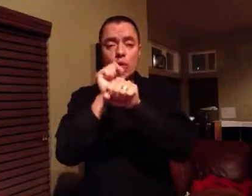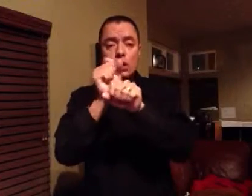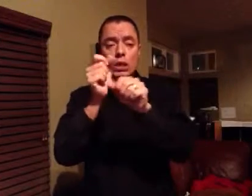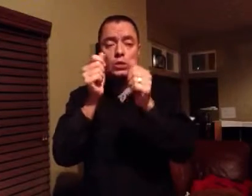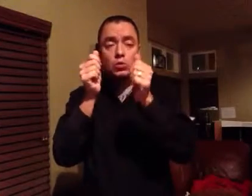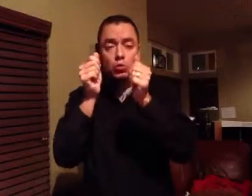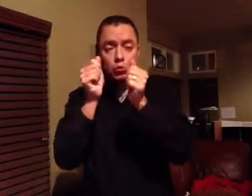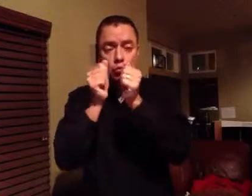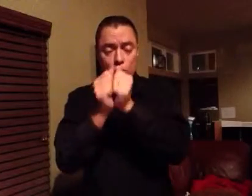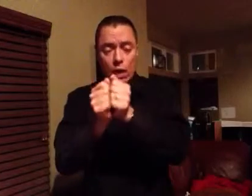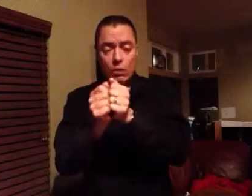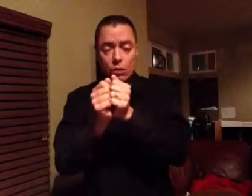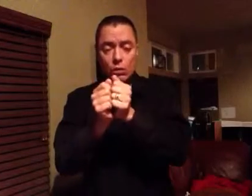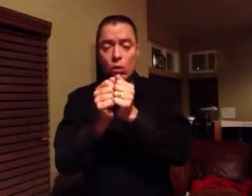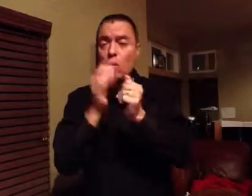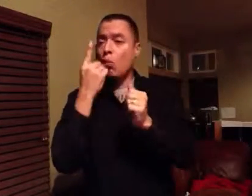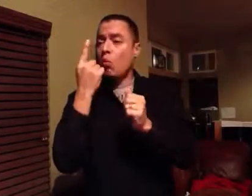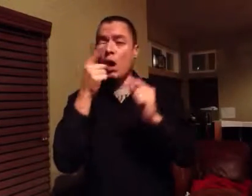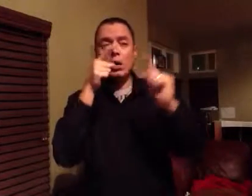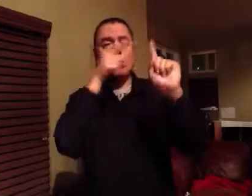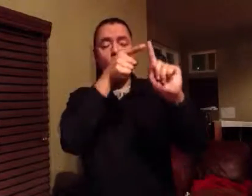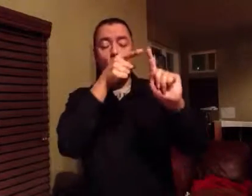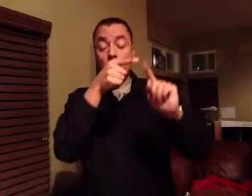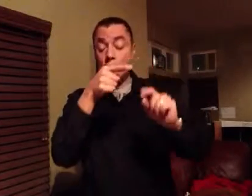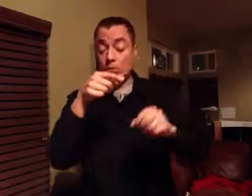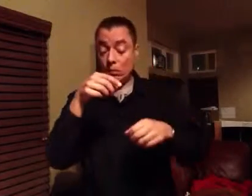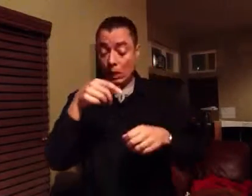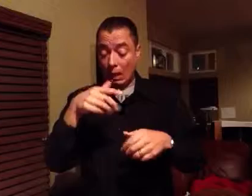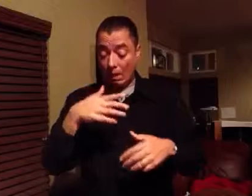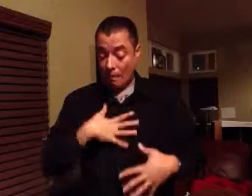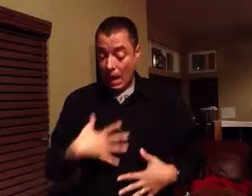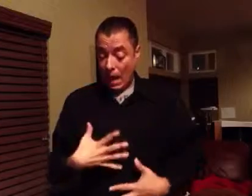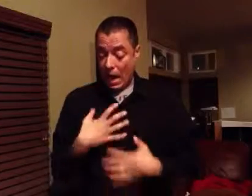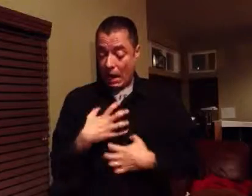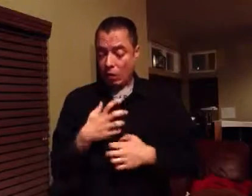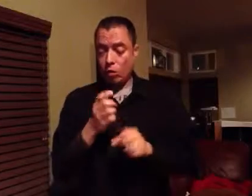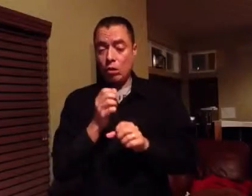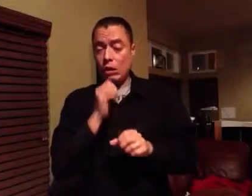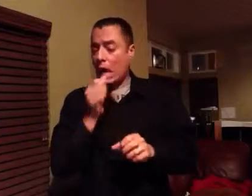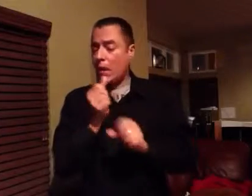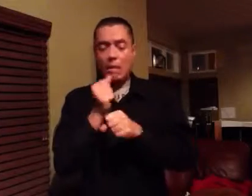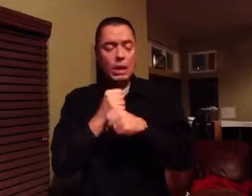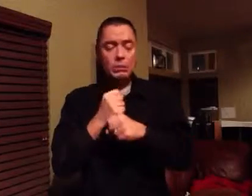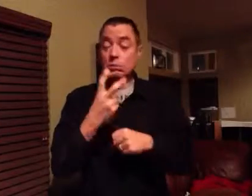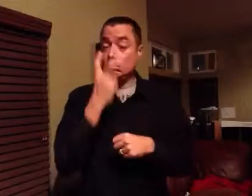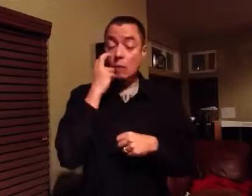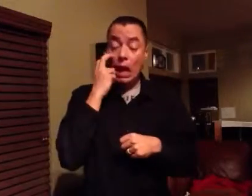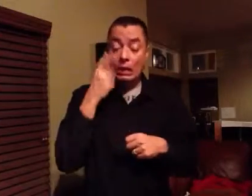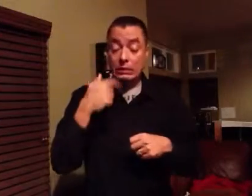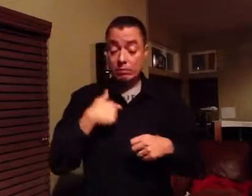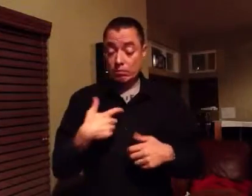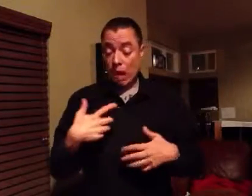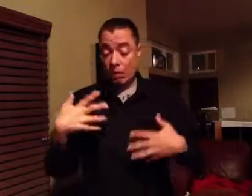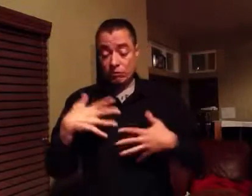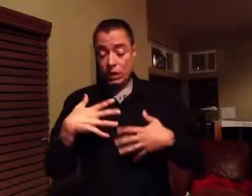In my anger, I am not blind. And in my fear, I am not afraid of telling the world how I feel. In my